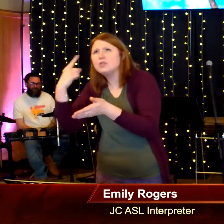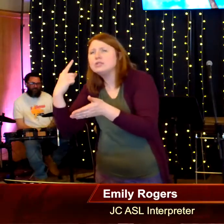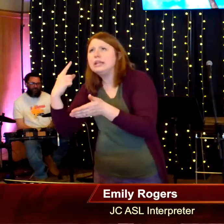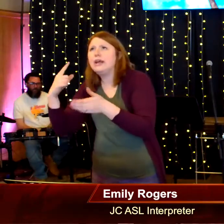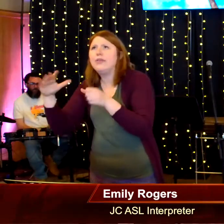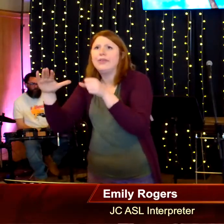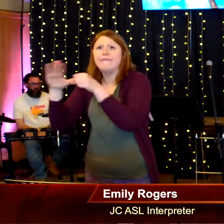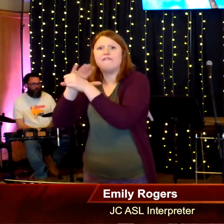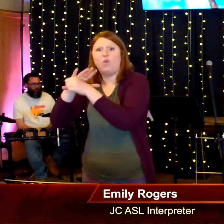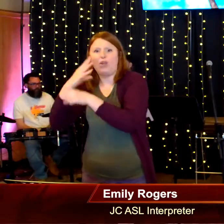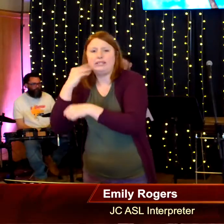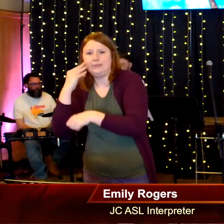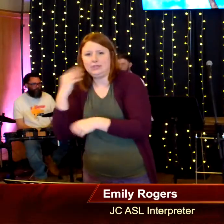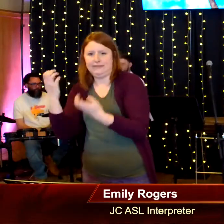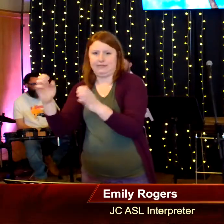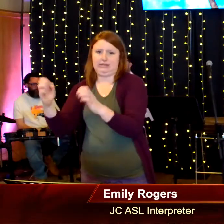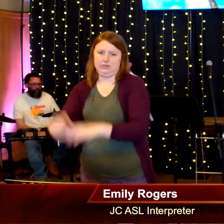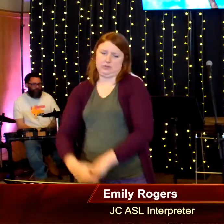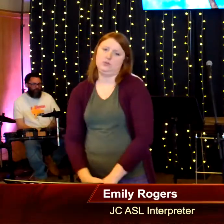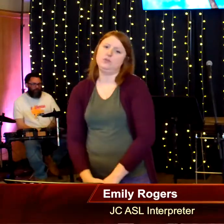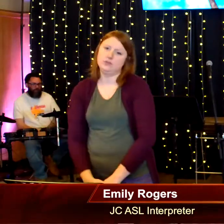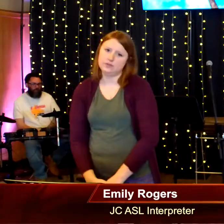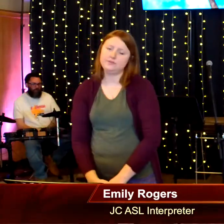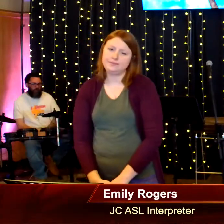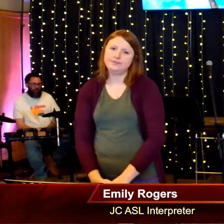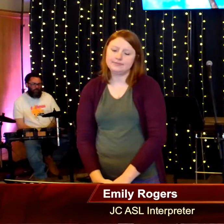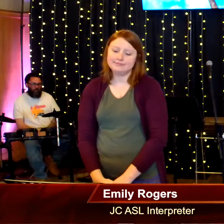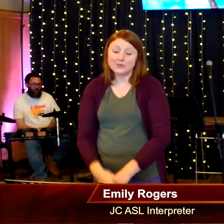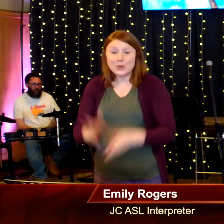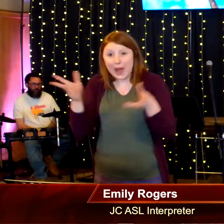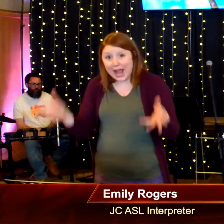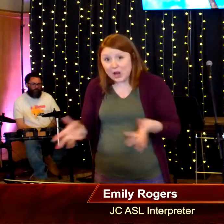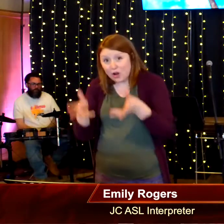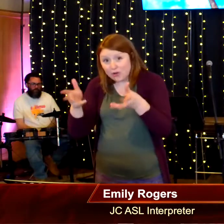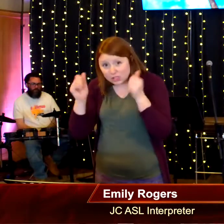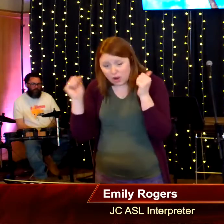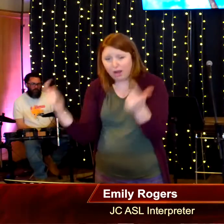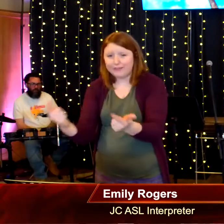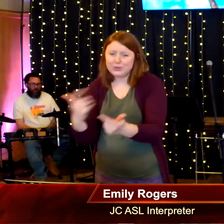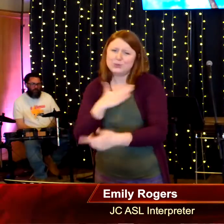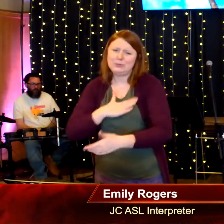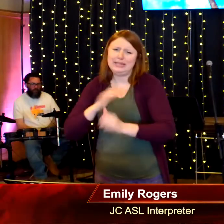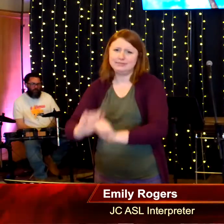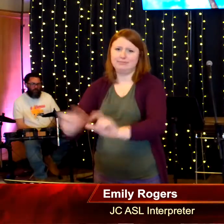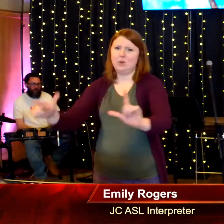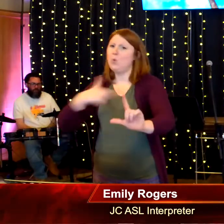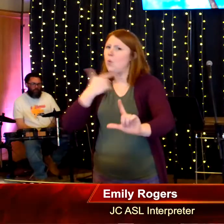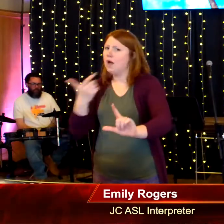fullness of what's happening here today. So I would just encourage you in that.